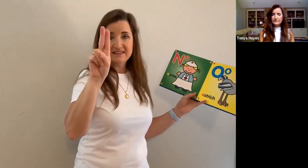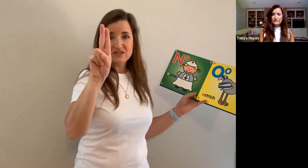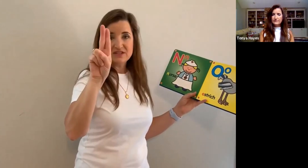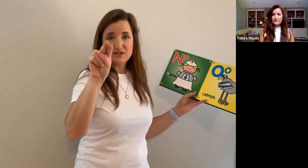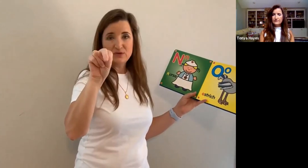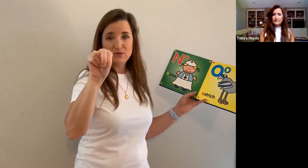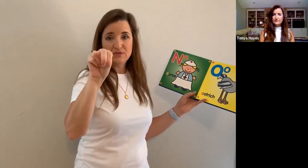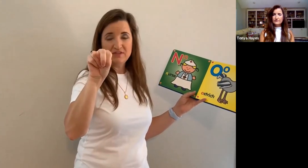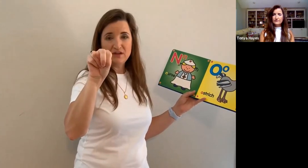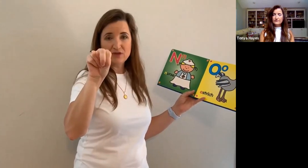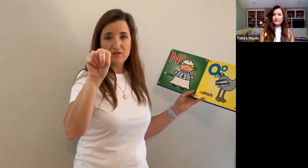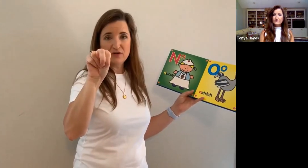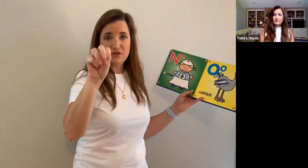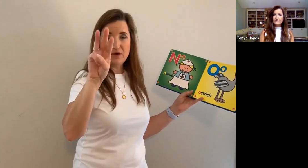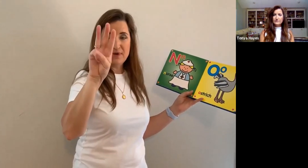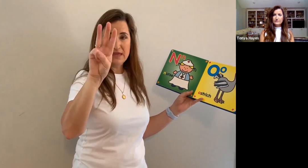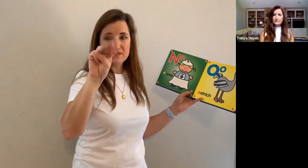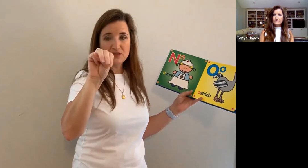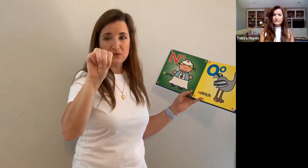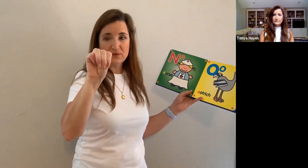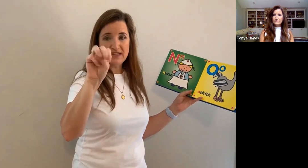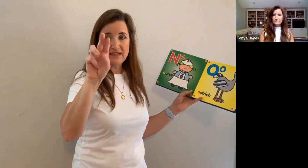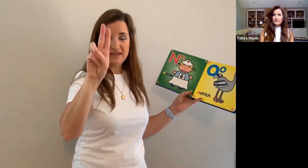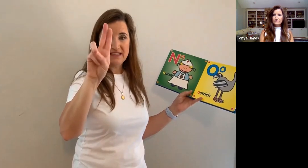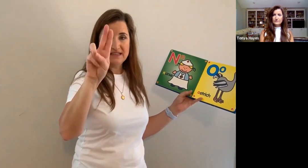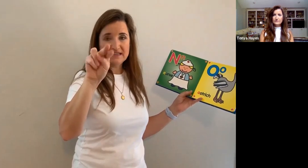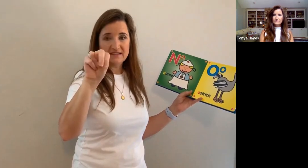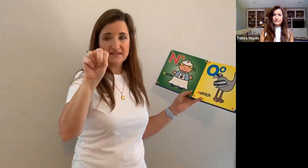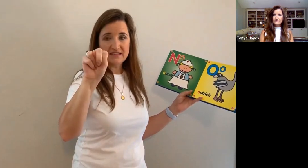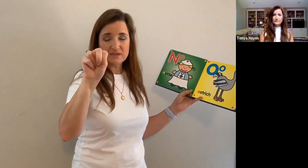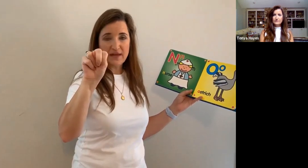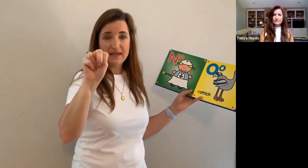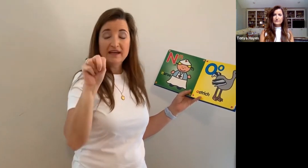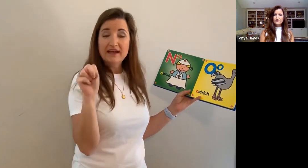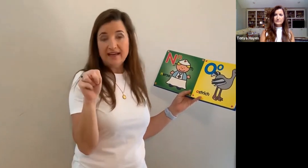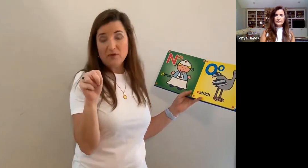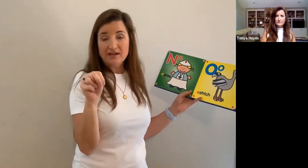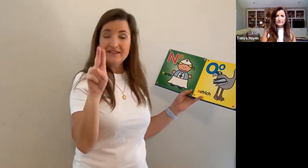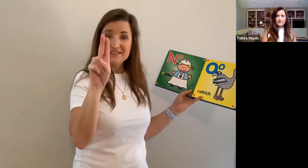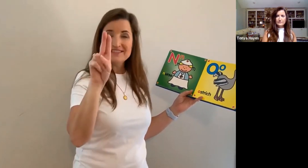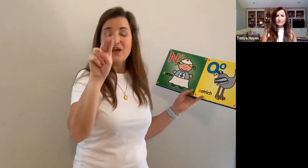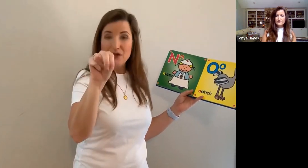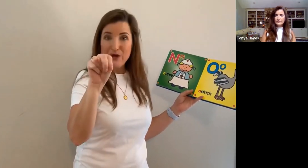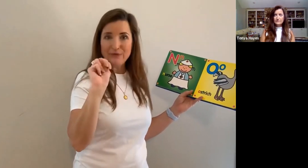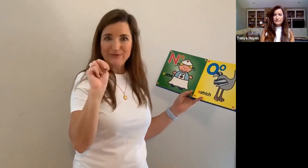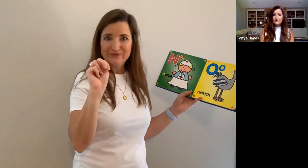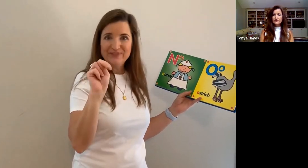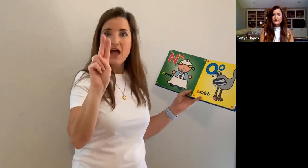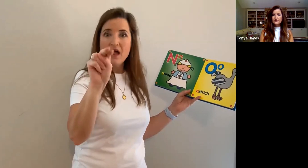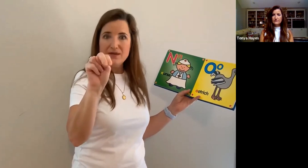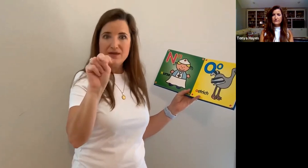N, it's just 2 fingers over your thumb. M is 3, N is this way. And ironically, this is